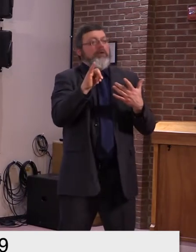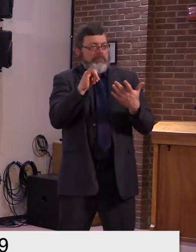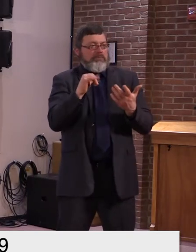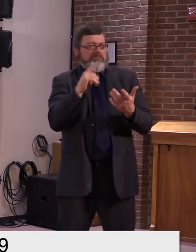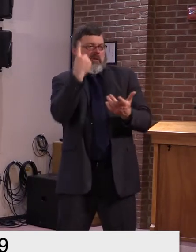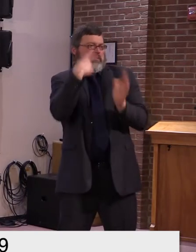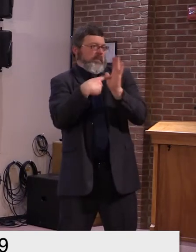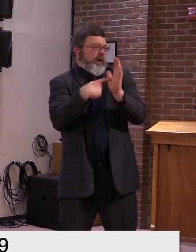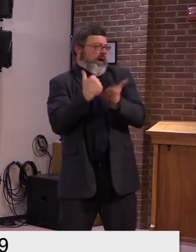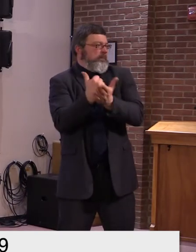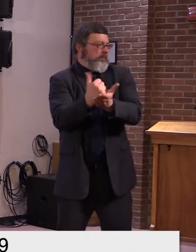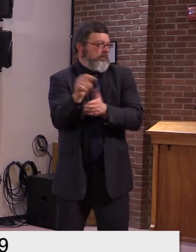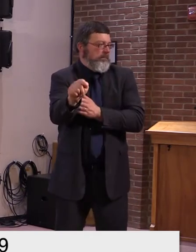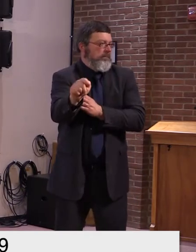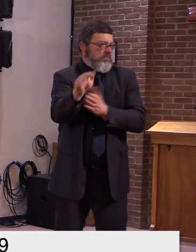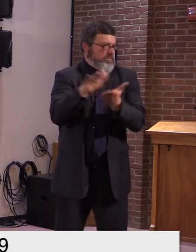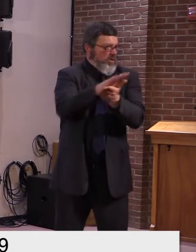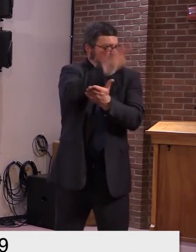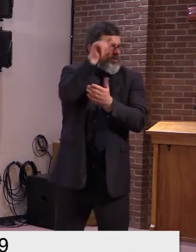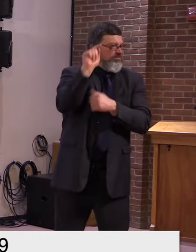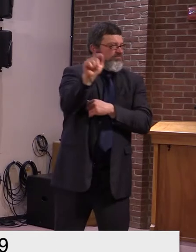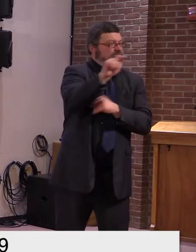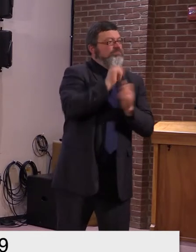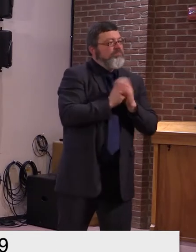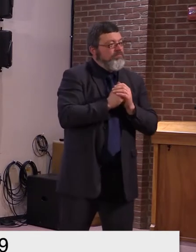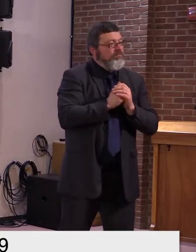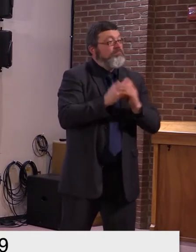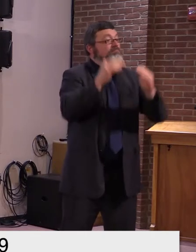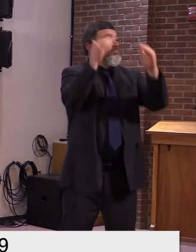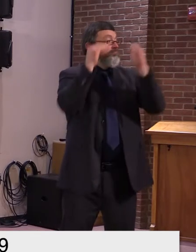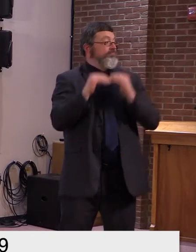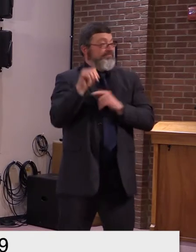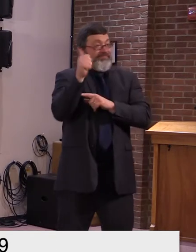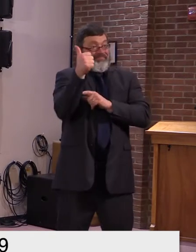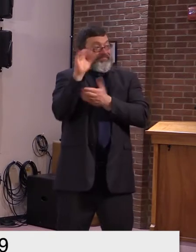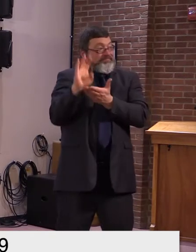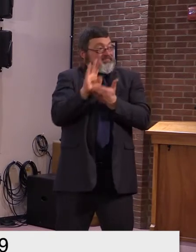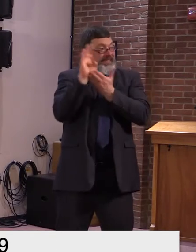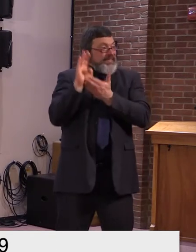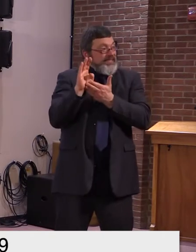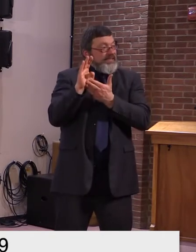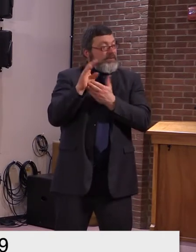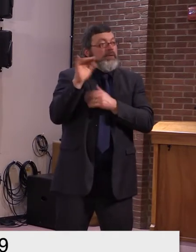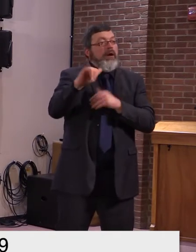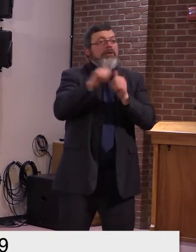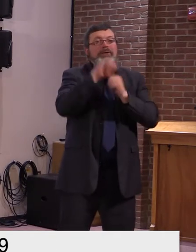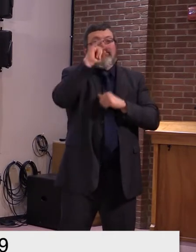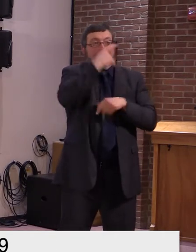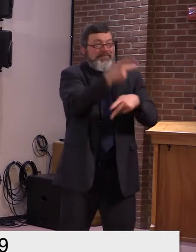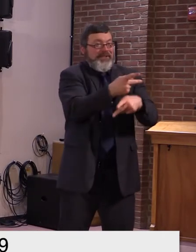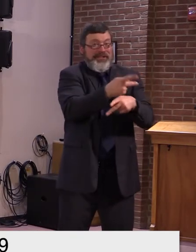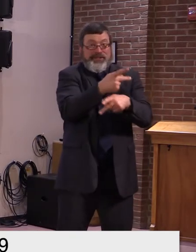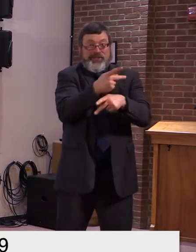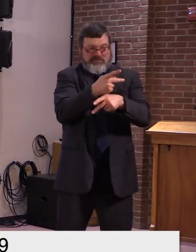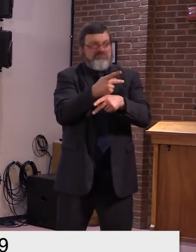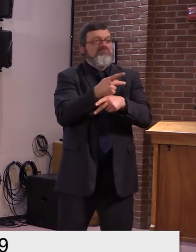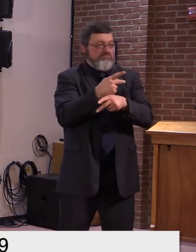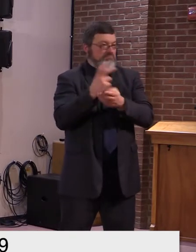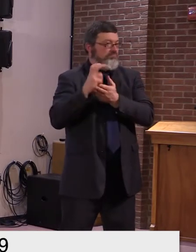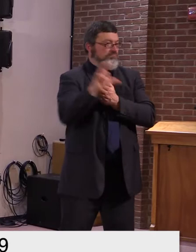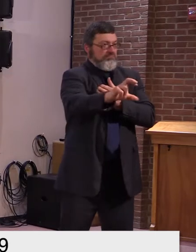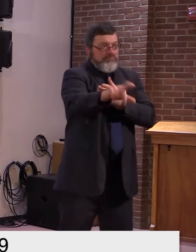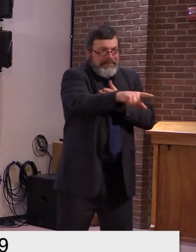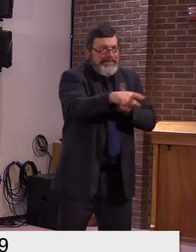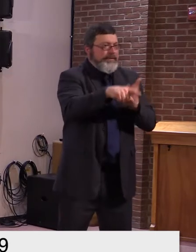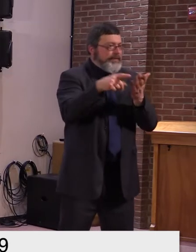and institutions. $10 billion in child care assistance. And one area